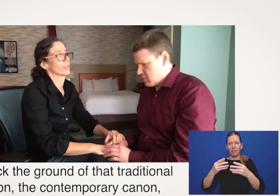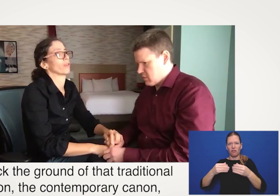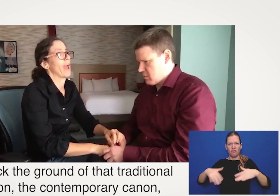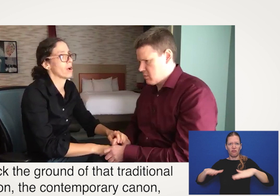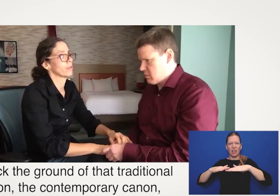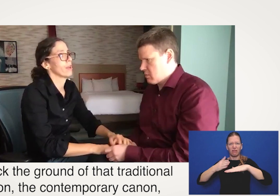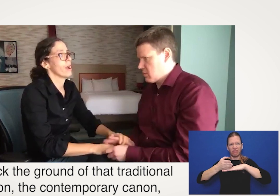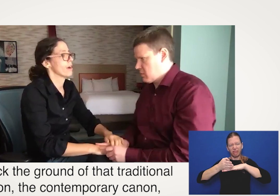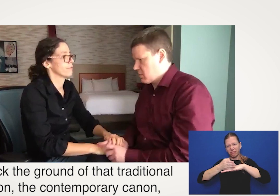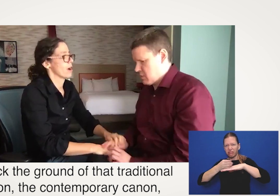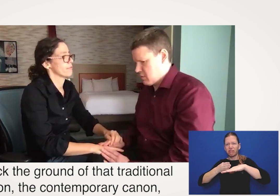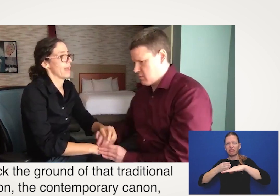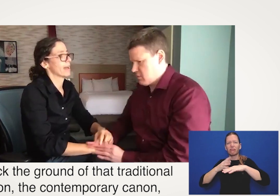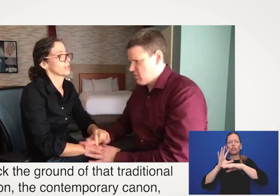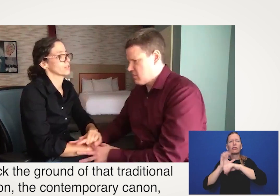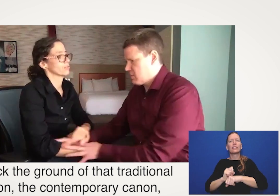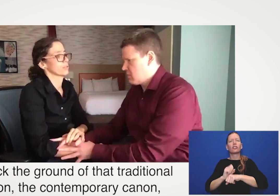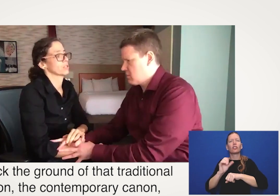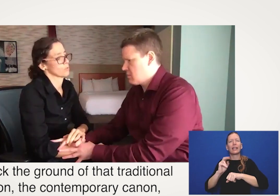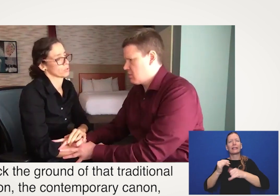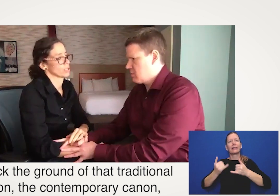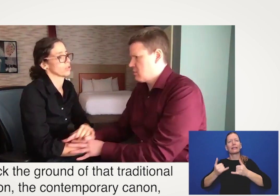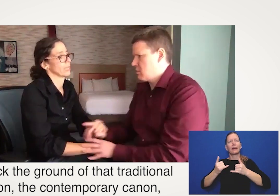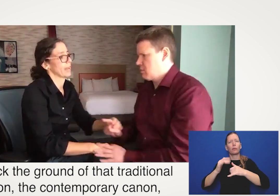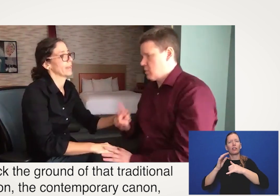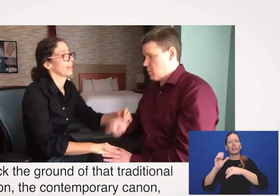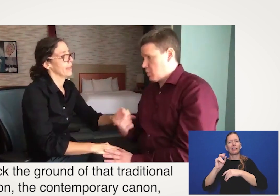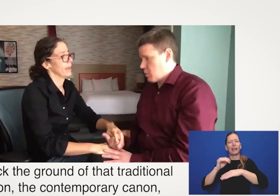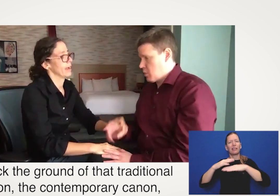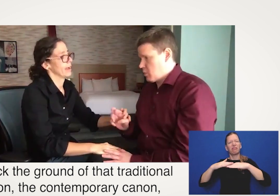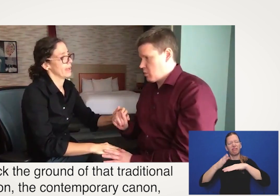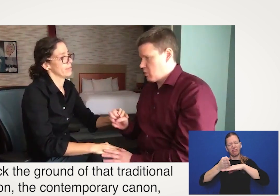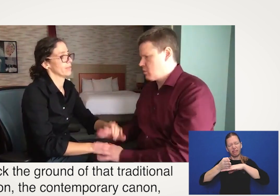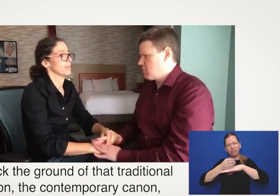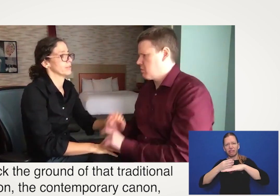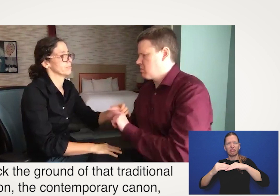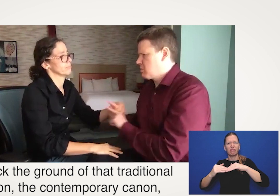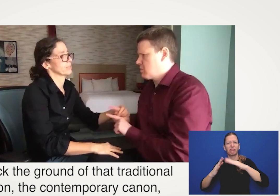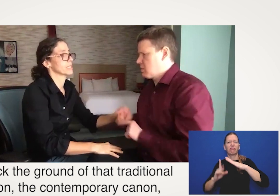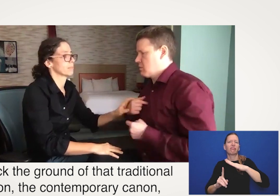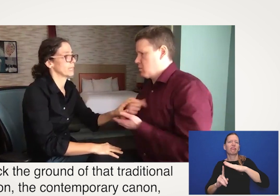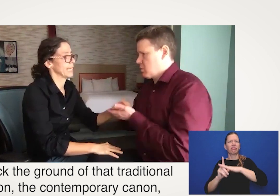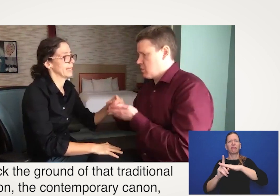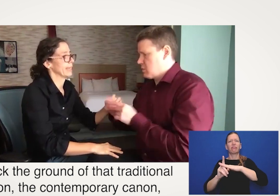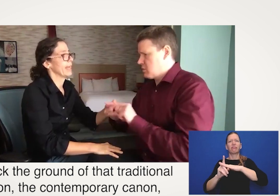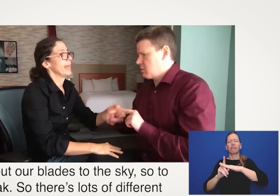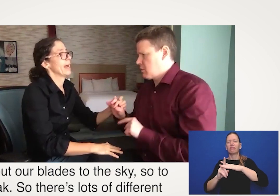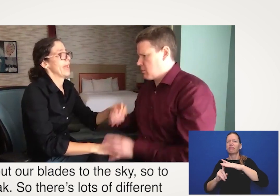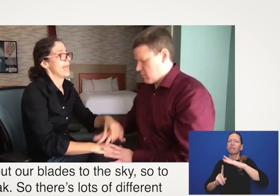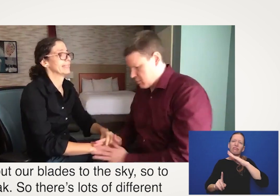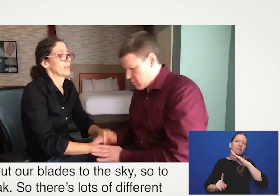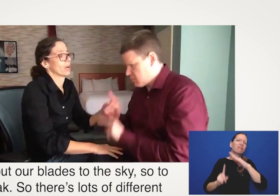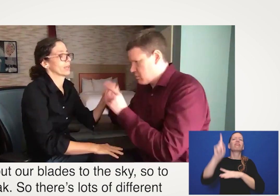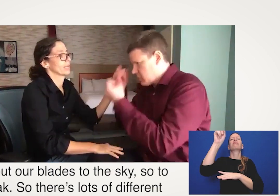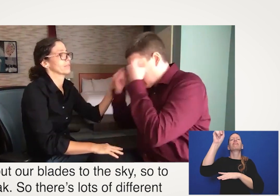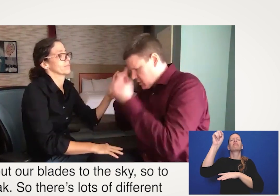crack the ground of that traditional canon, the contemporary canon,